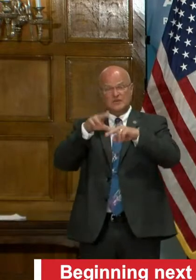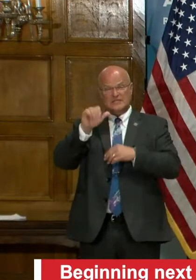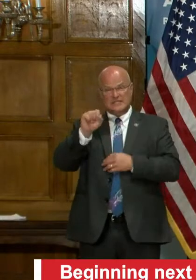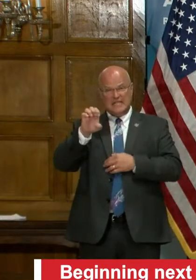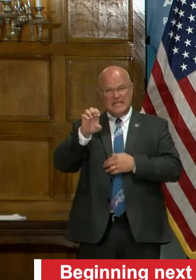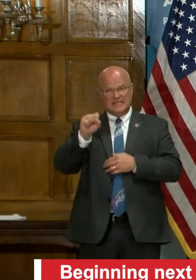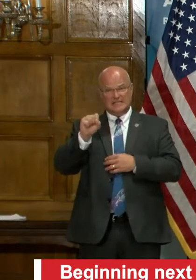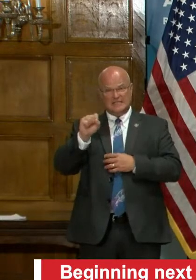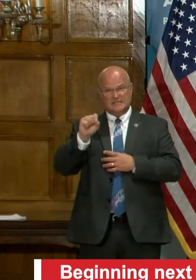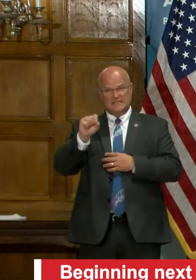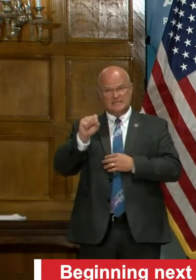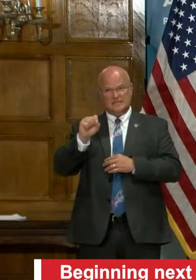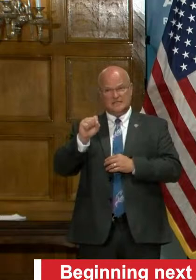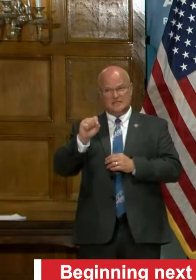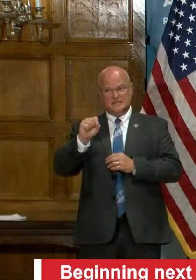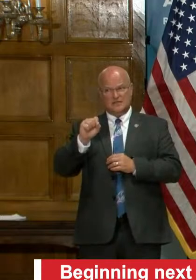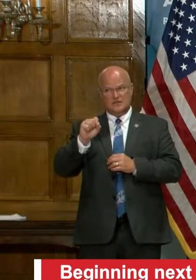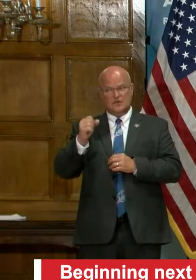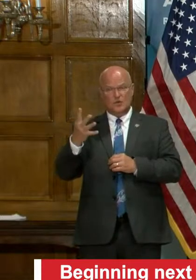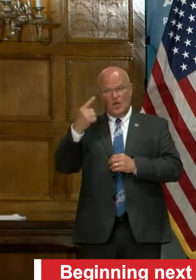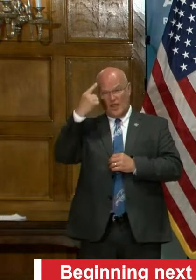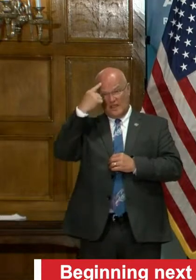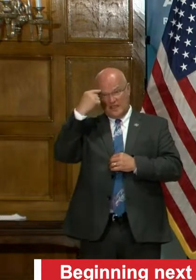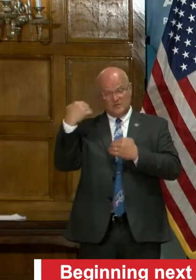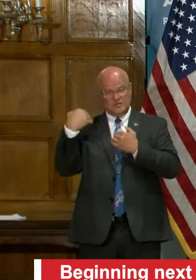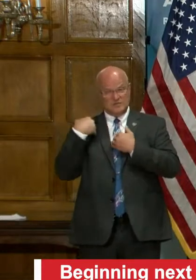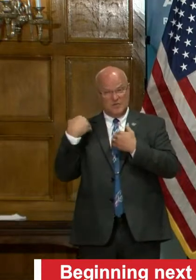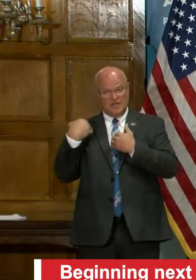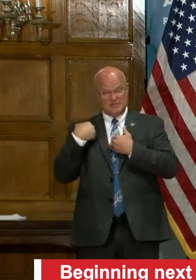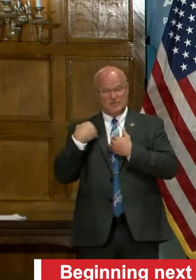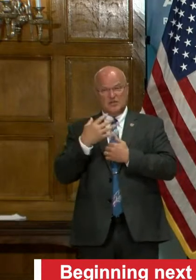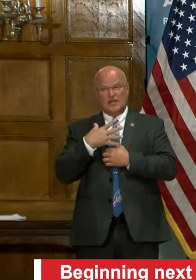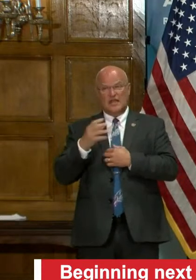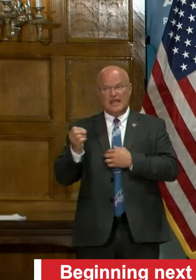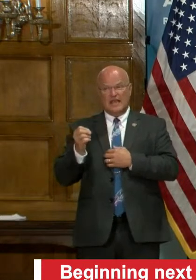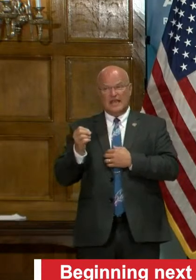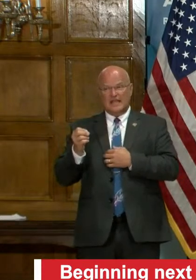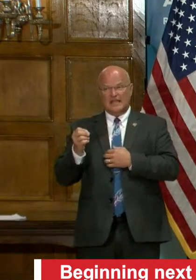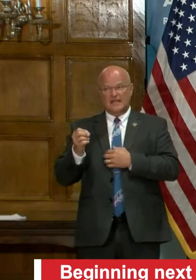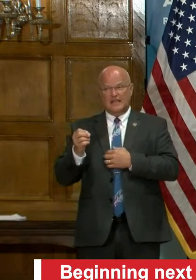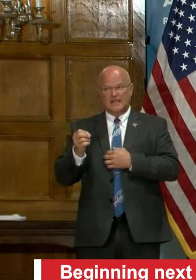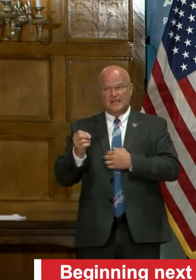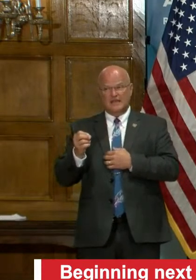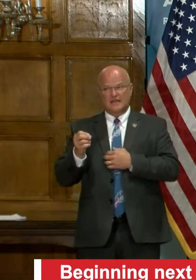cases, what do you think is responsible? And,